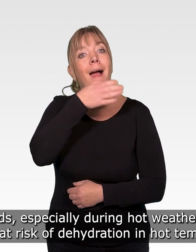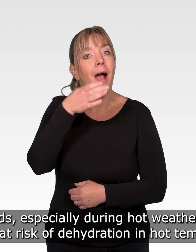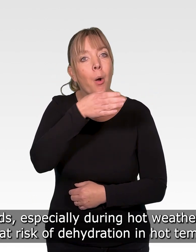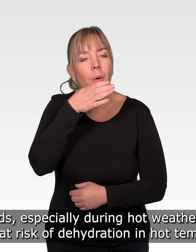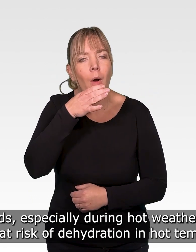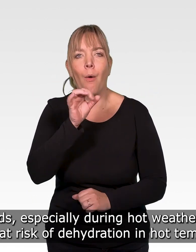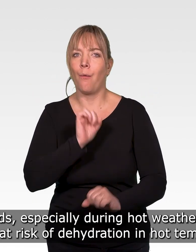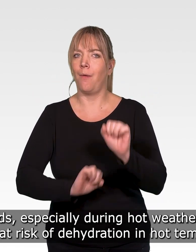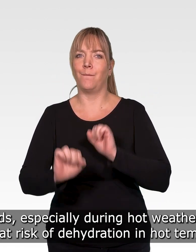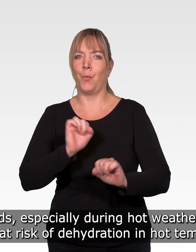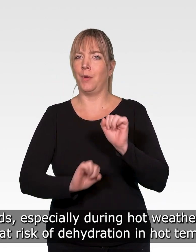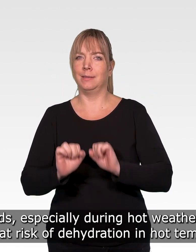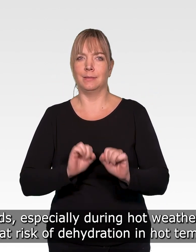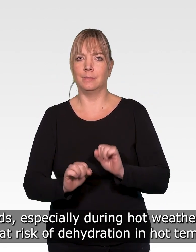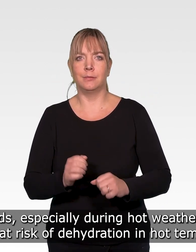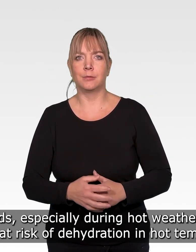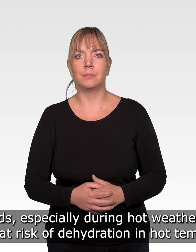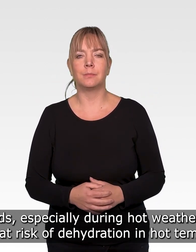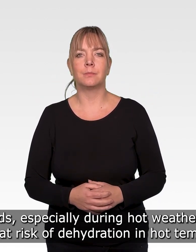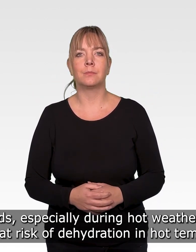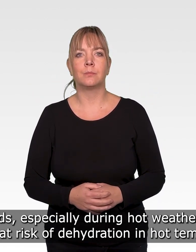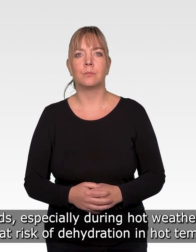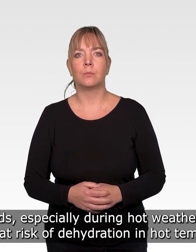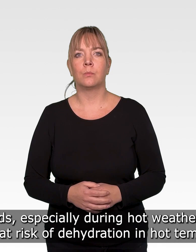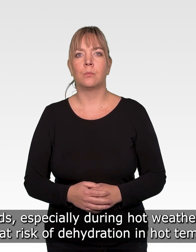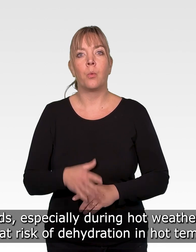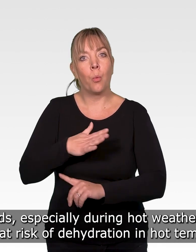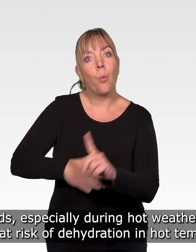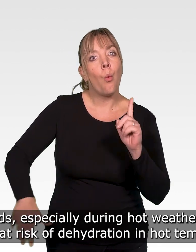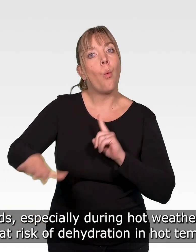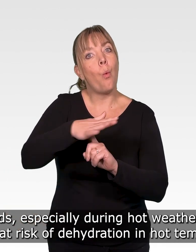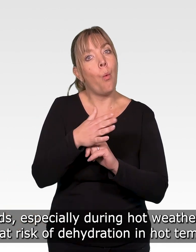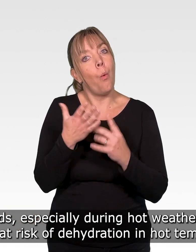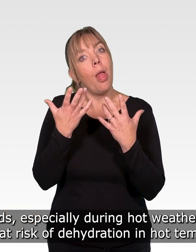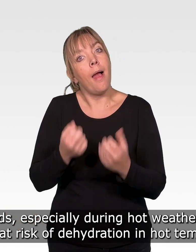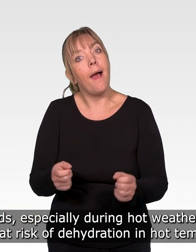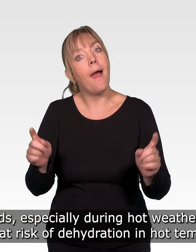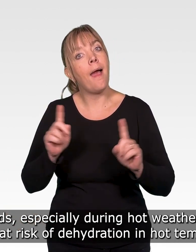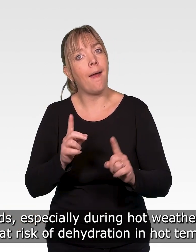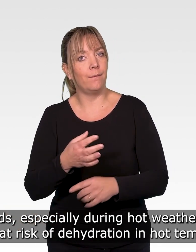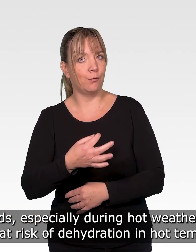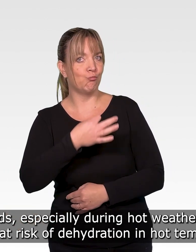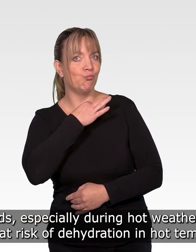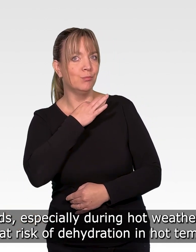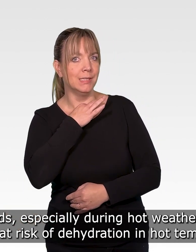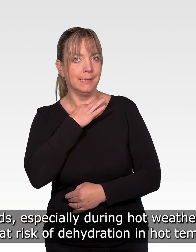Avoid alcohol. Everyone is at risk of dehydration in hot temperatures.